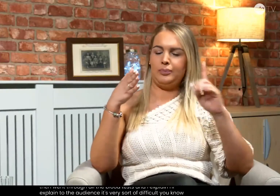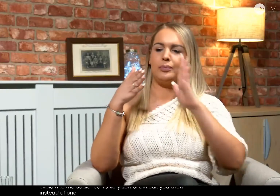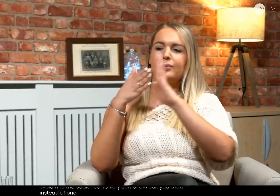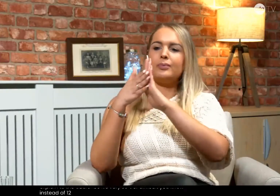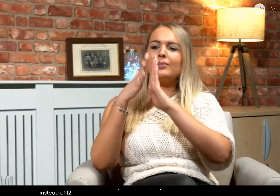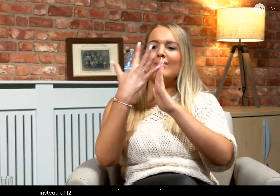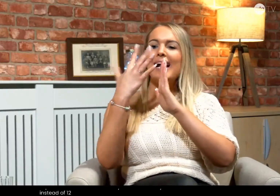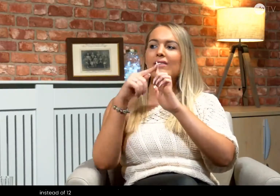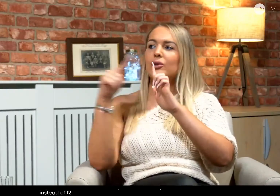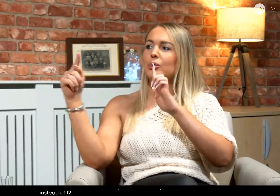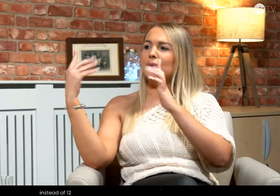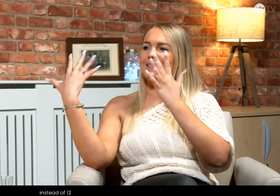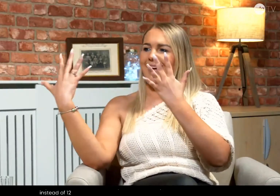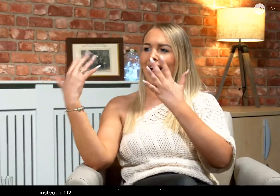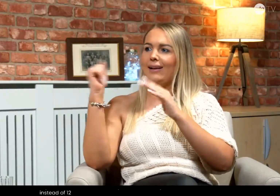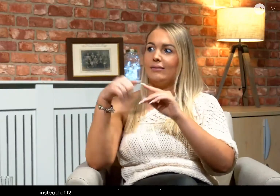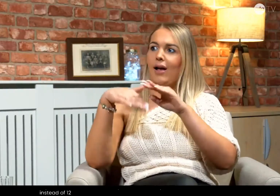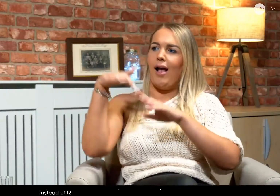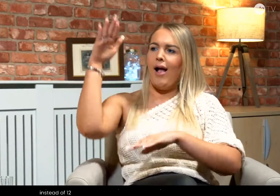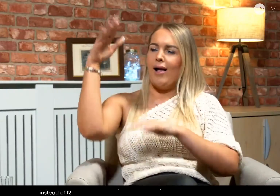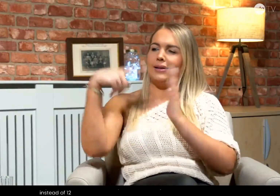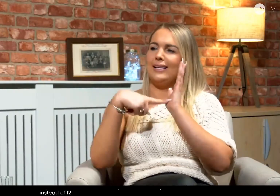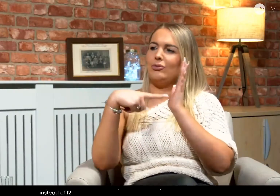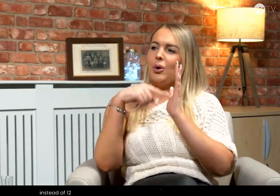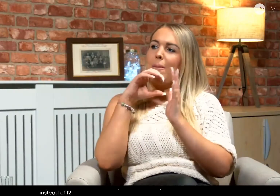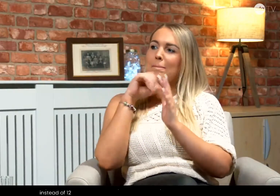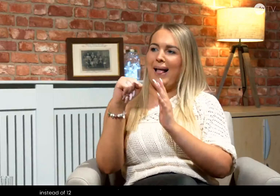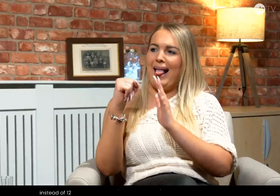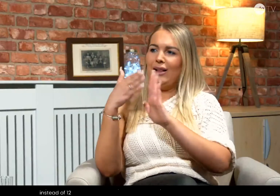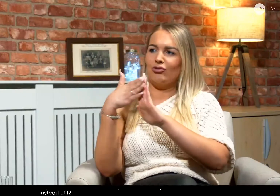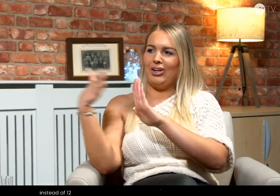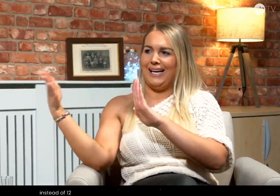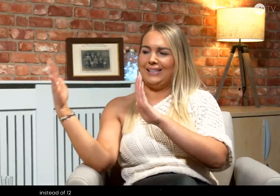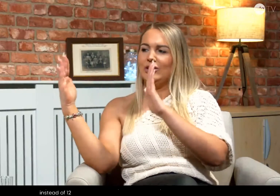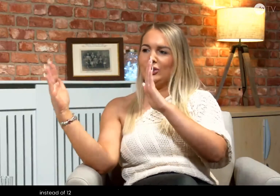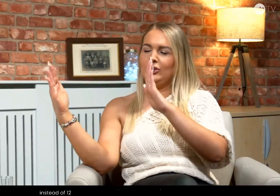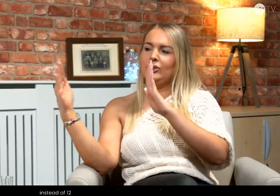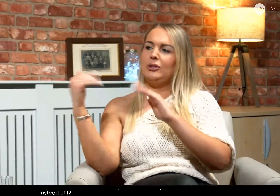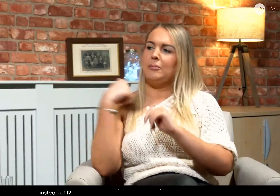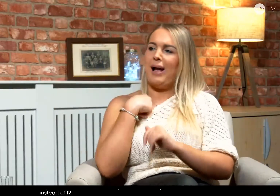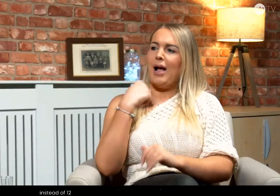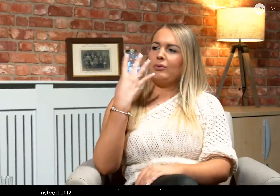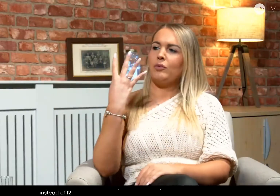sort of 1 to 5, and then 5 to 10.